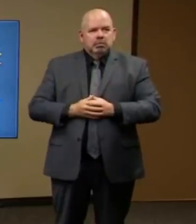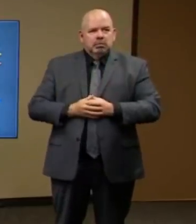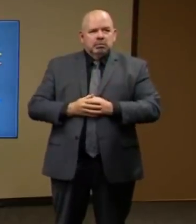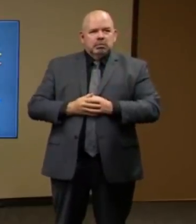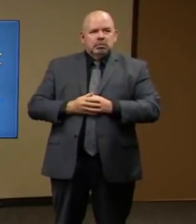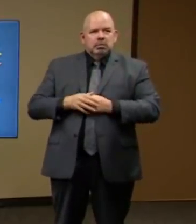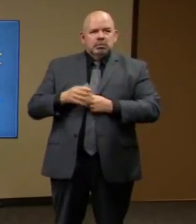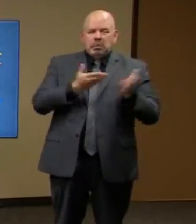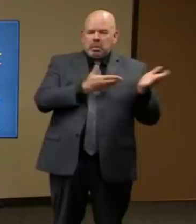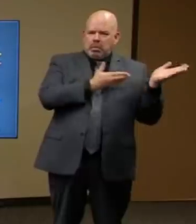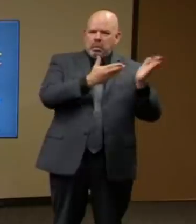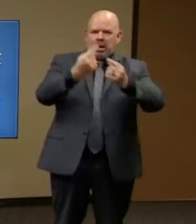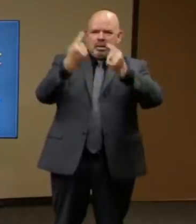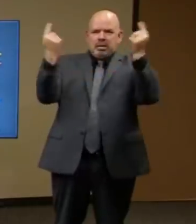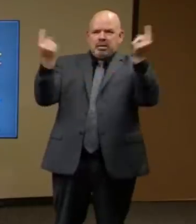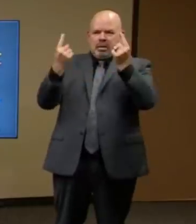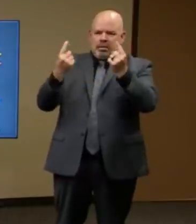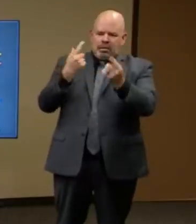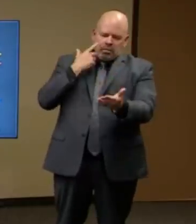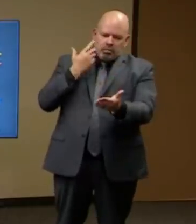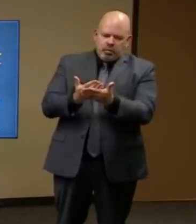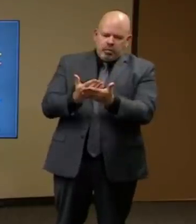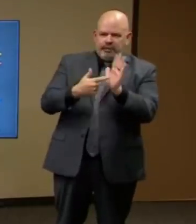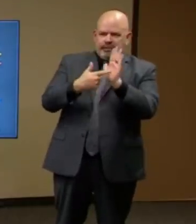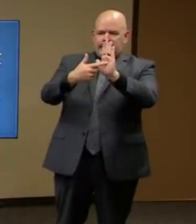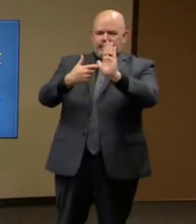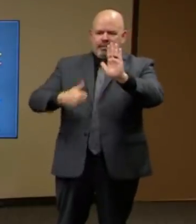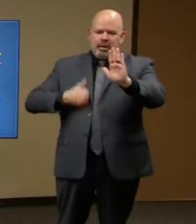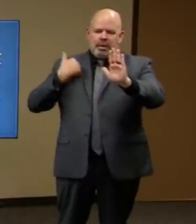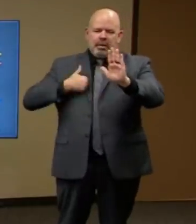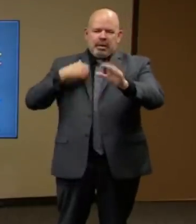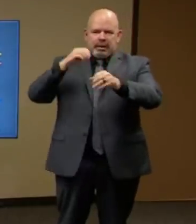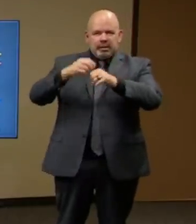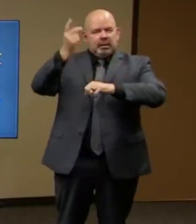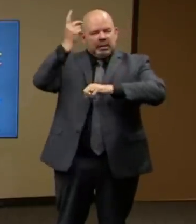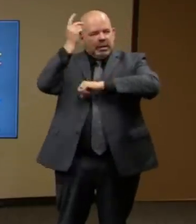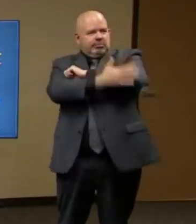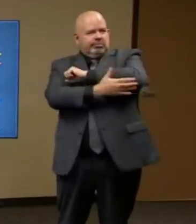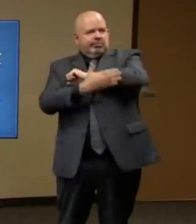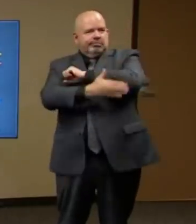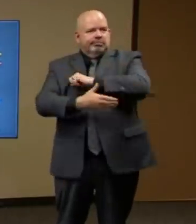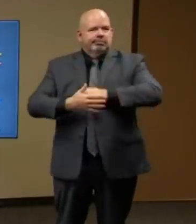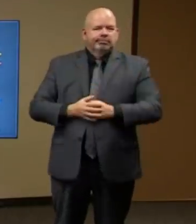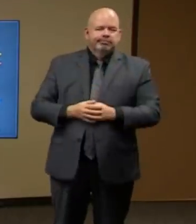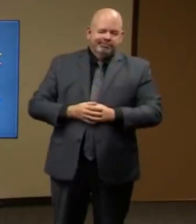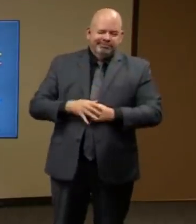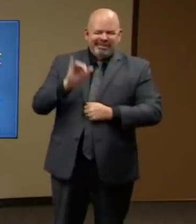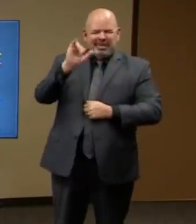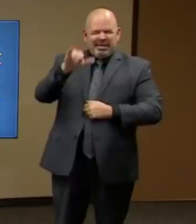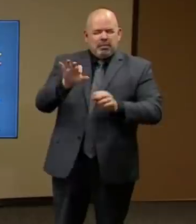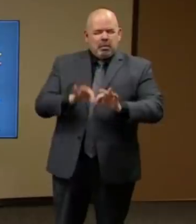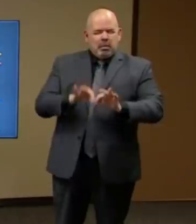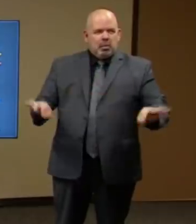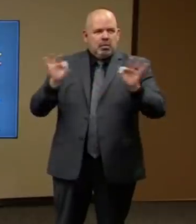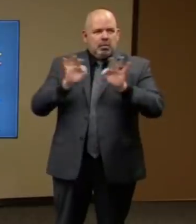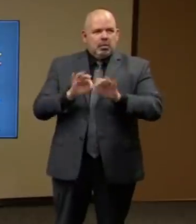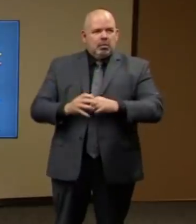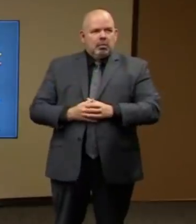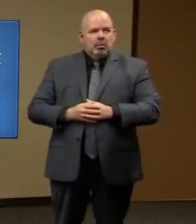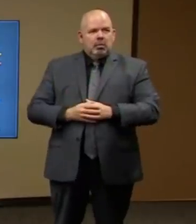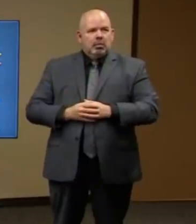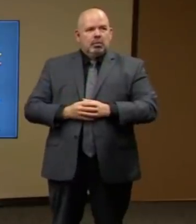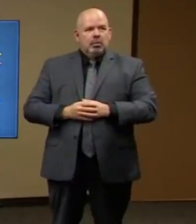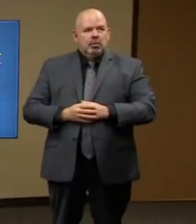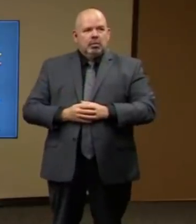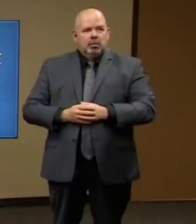to get a test there. Also, those sites are getting clogged up very quickly. The federal sites,